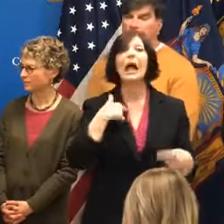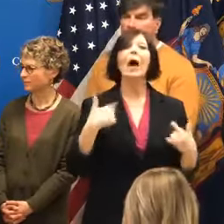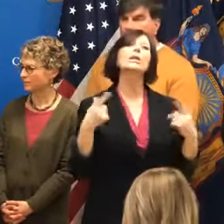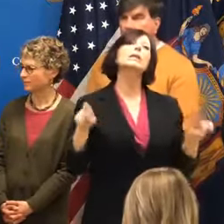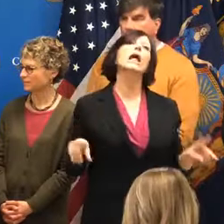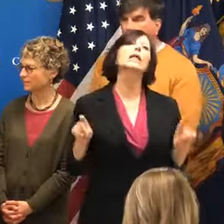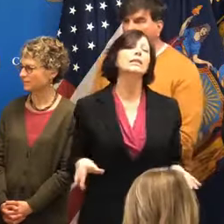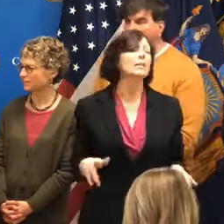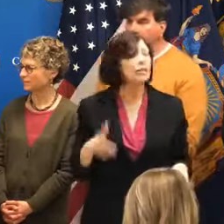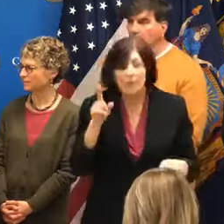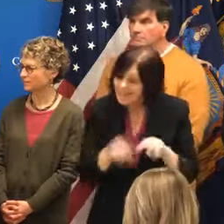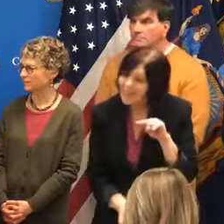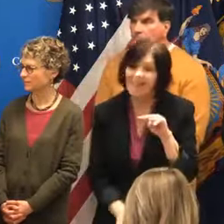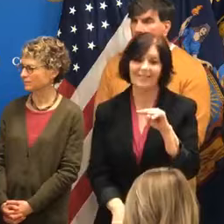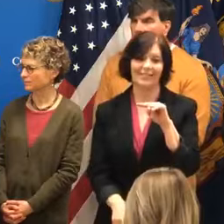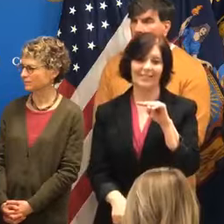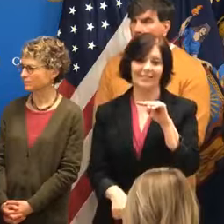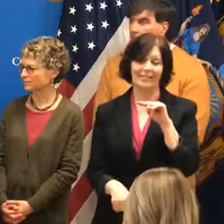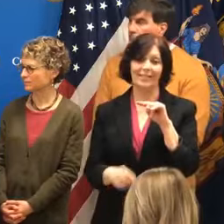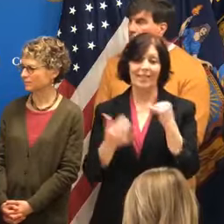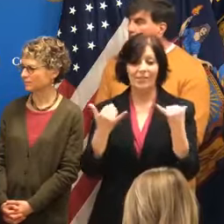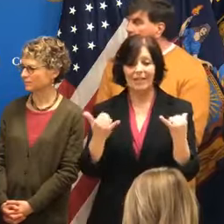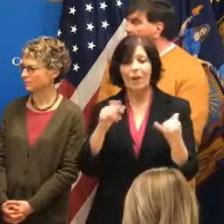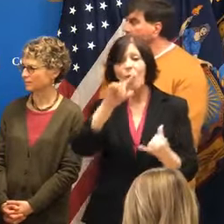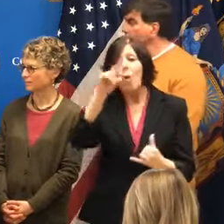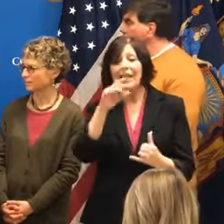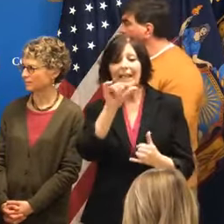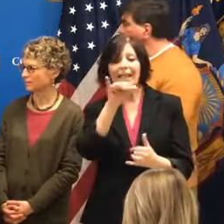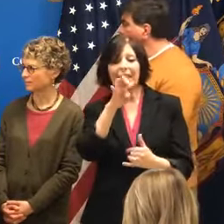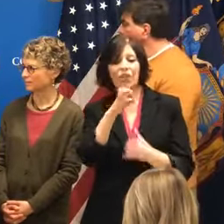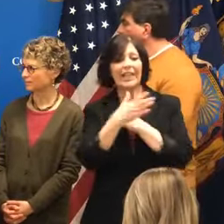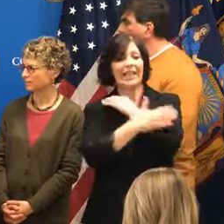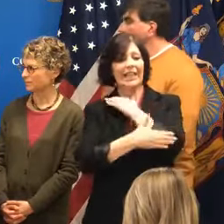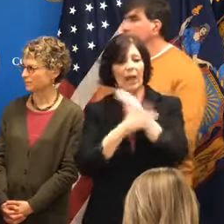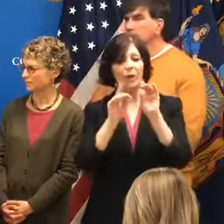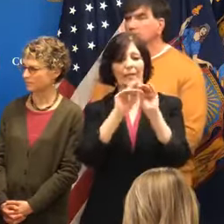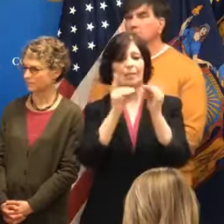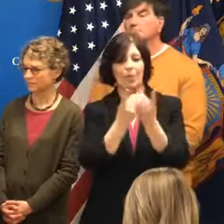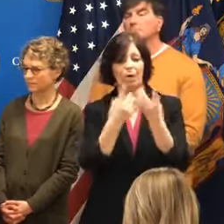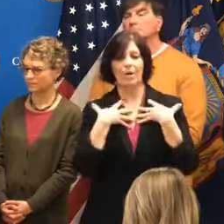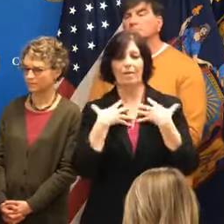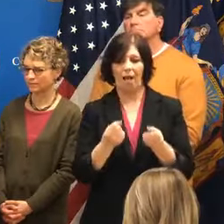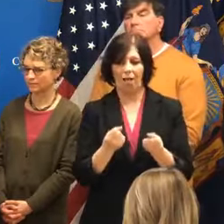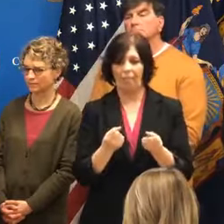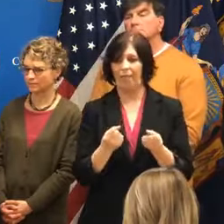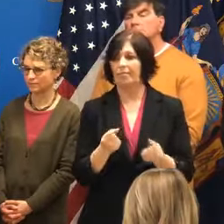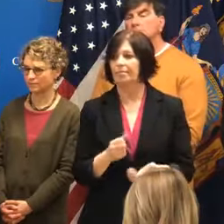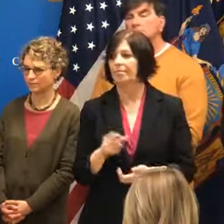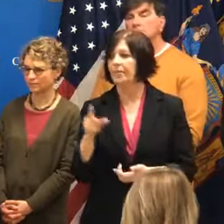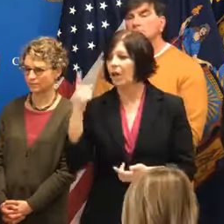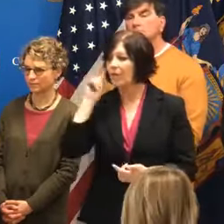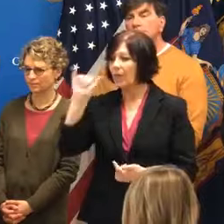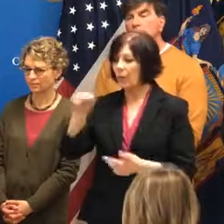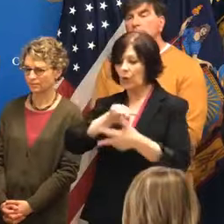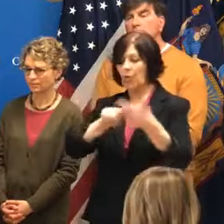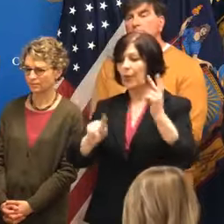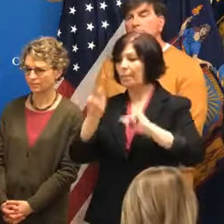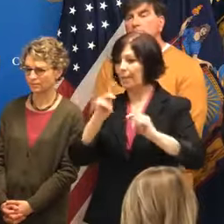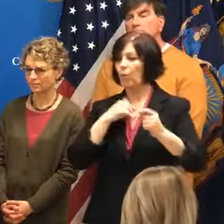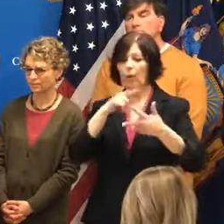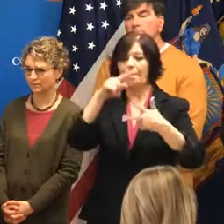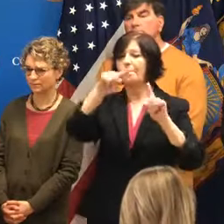me, because they can't. Right now, only the Erie County Department of Health Public Health Lab can do that. For the 3 people that were diagnosed with coronavirus